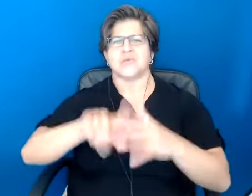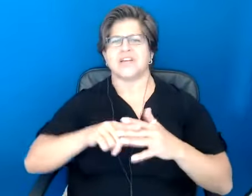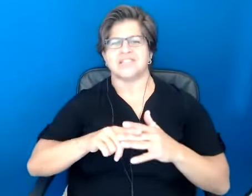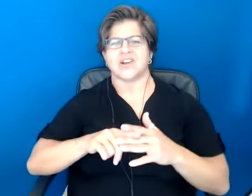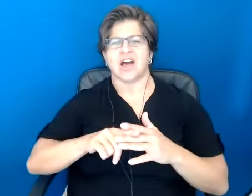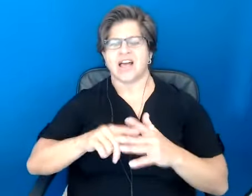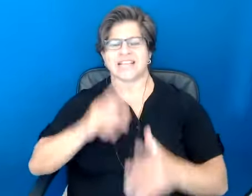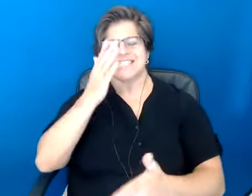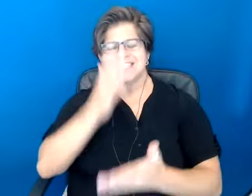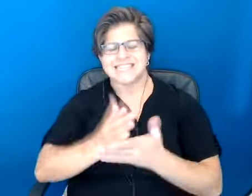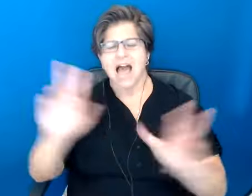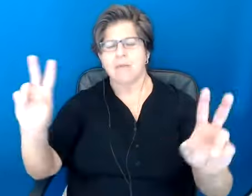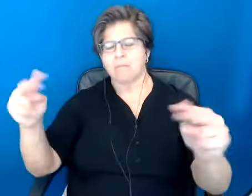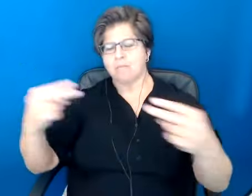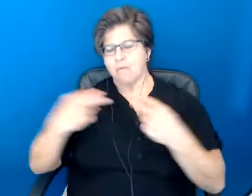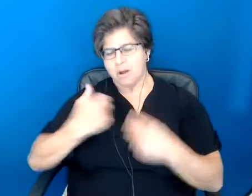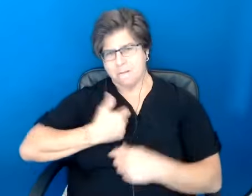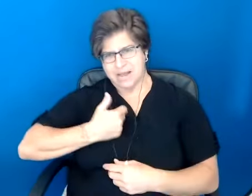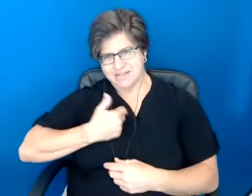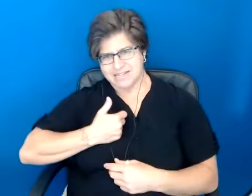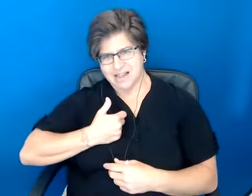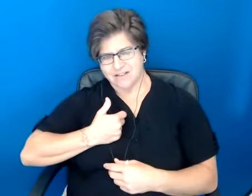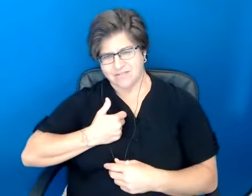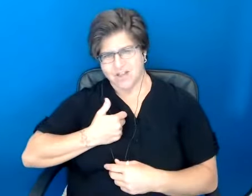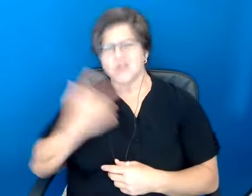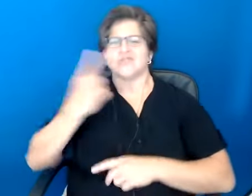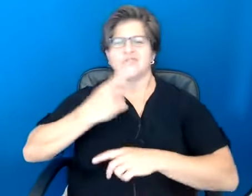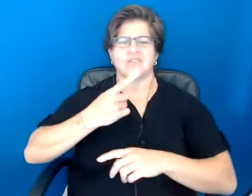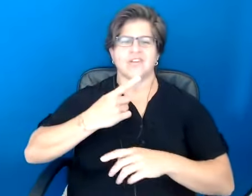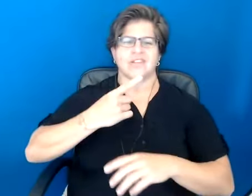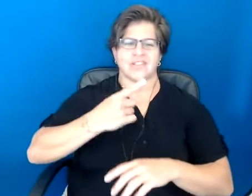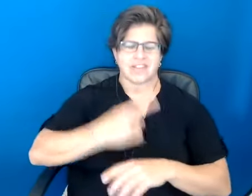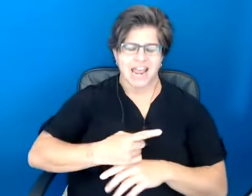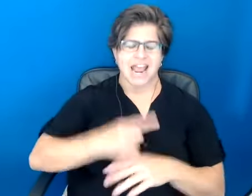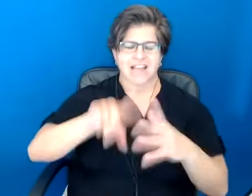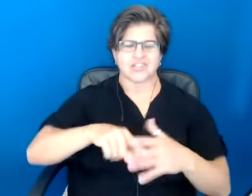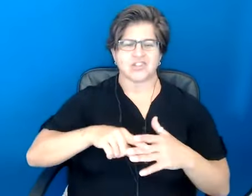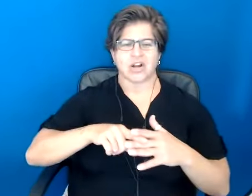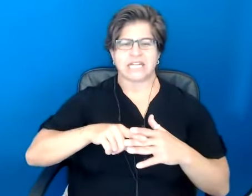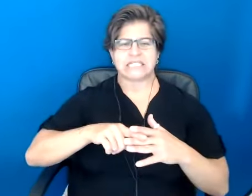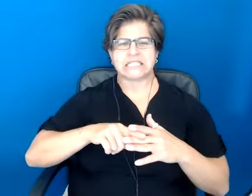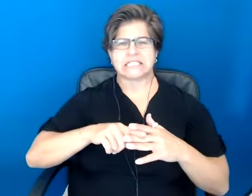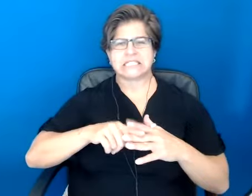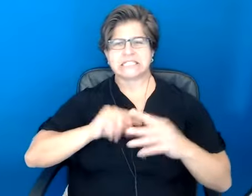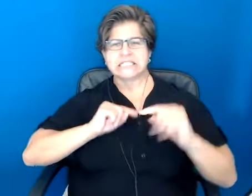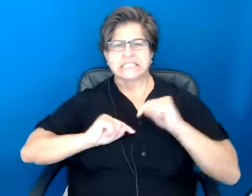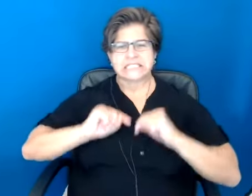our sponsors, we start picking, you know, talk to him, don't let them in your car, da-da-da-da. So I started taking eyes off me. So then